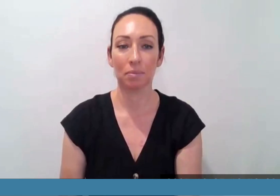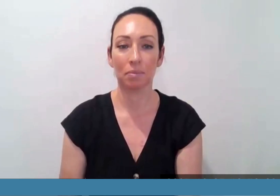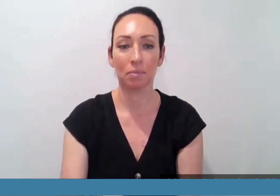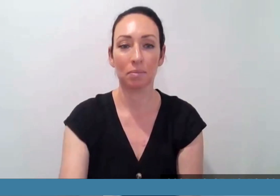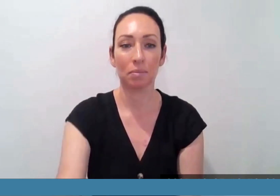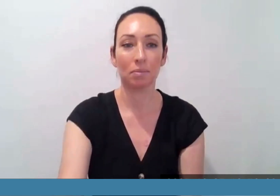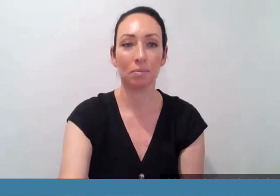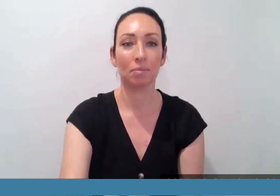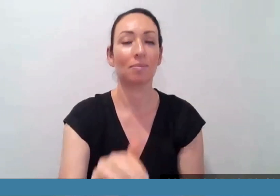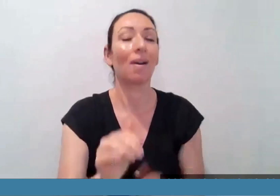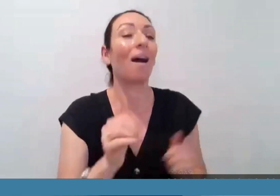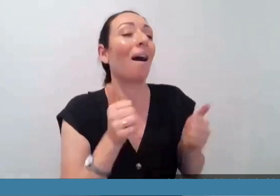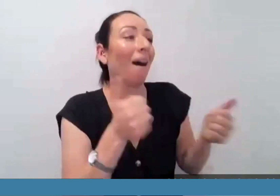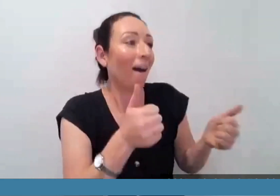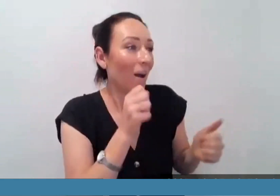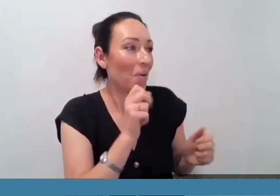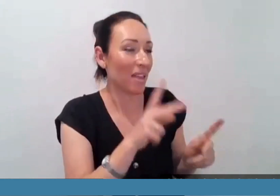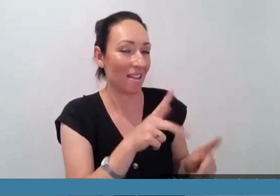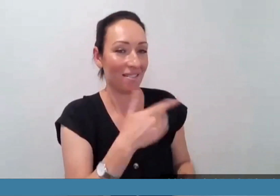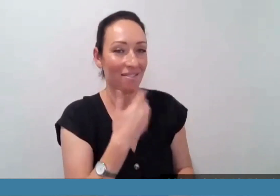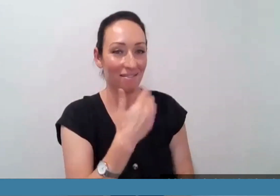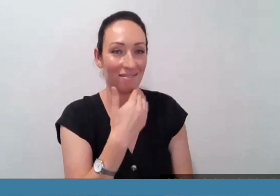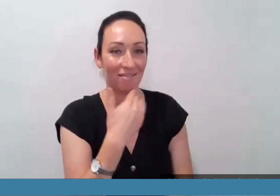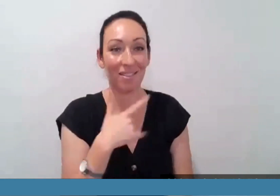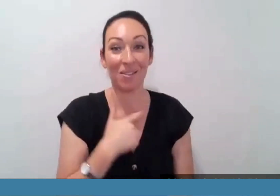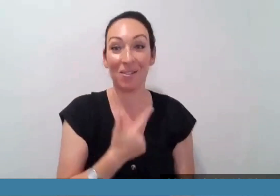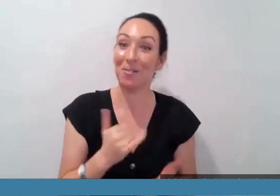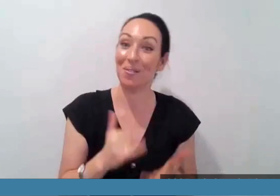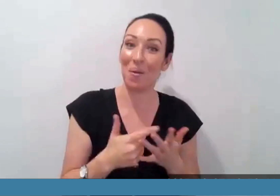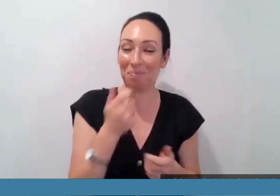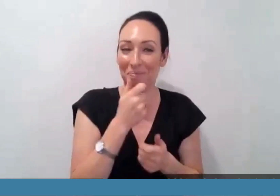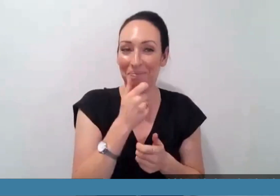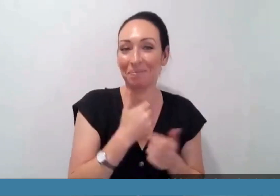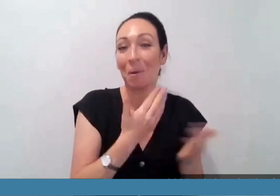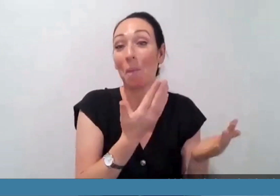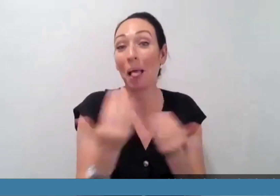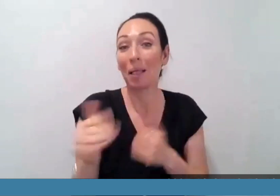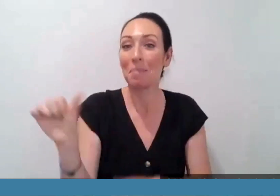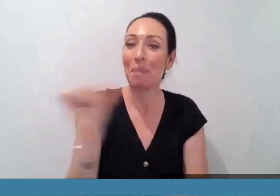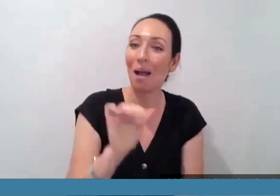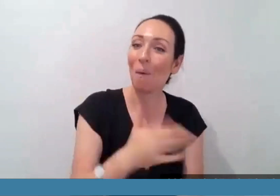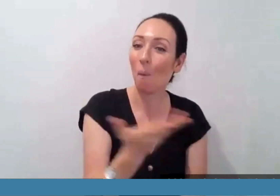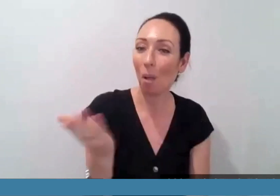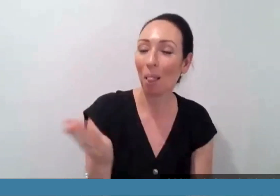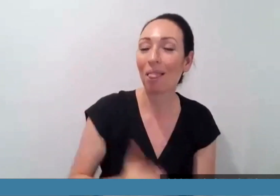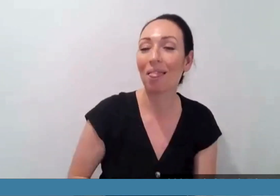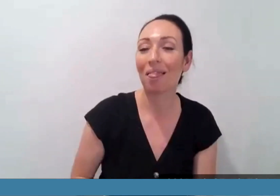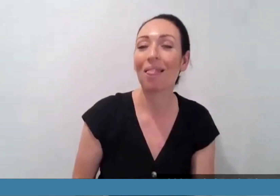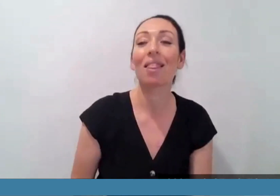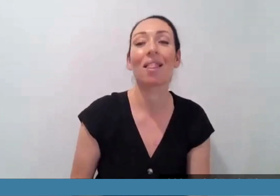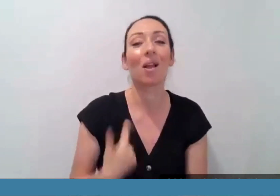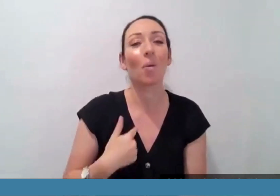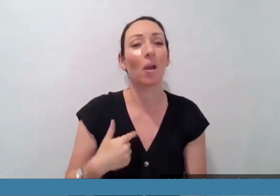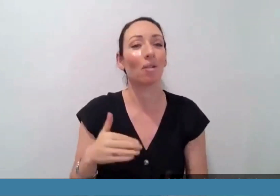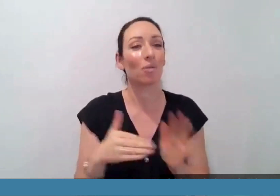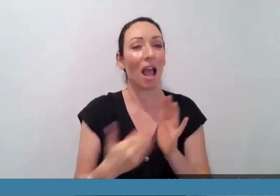Okay, so welcome back, everyone. We're now moving into the open forum for